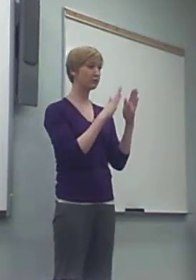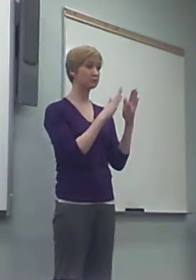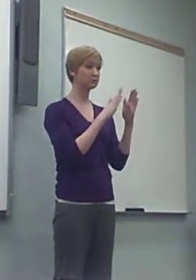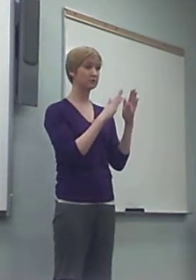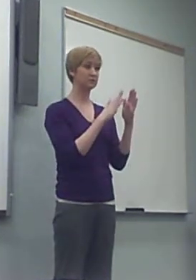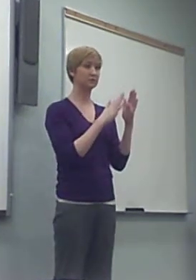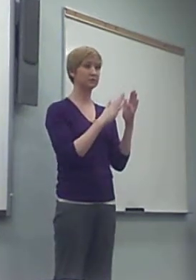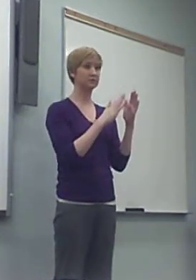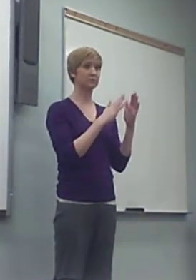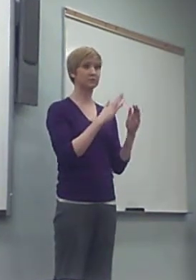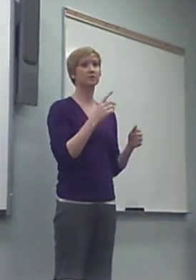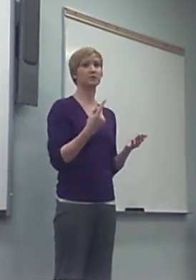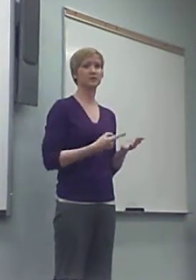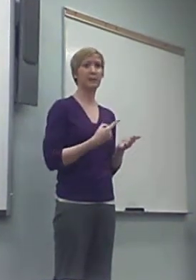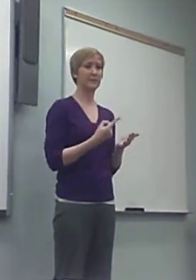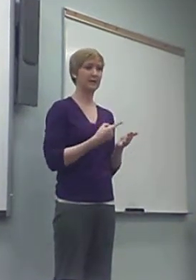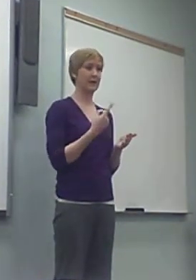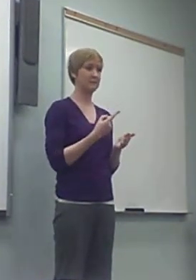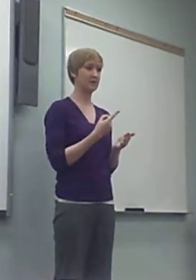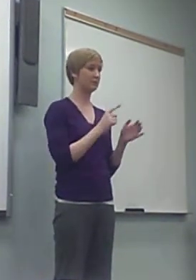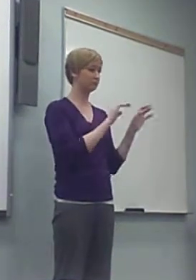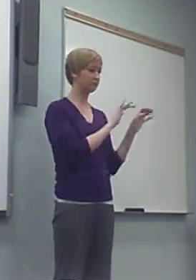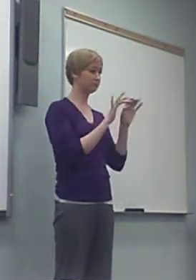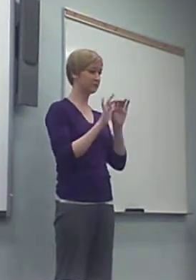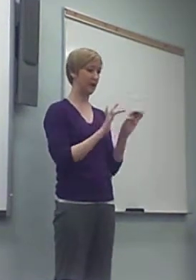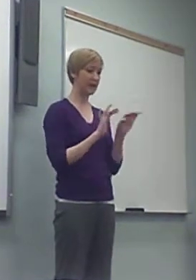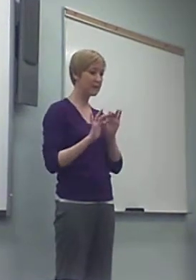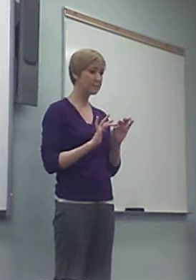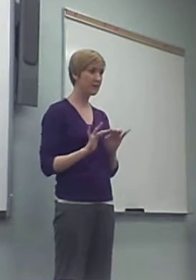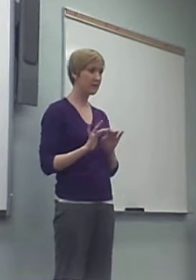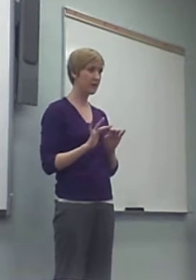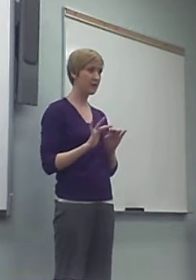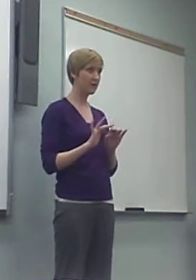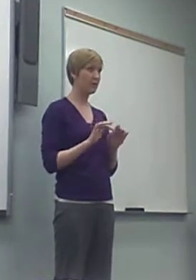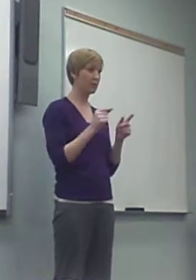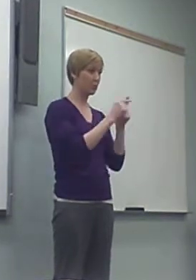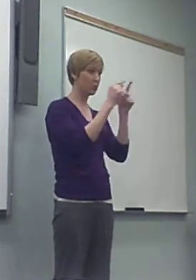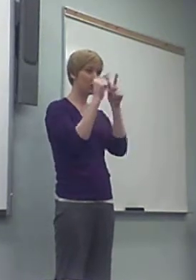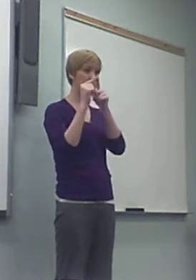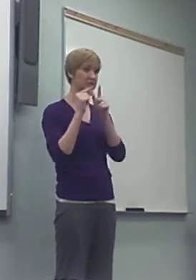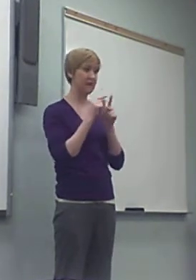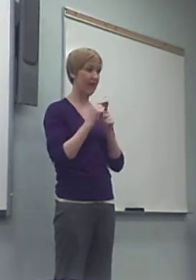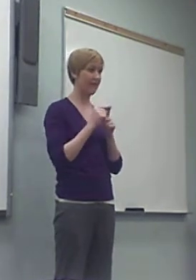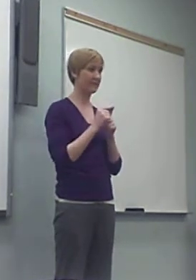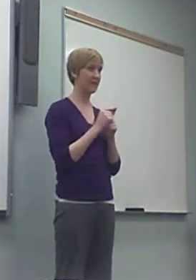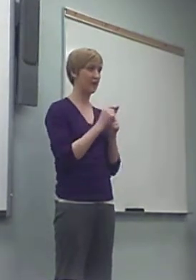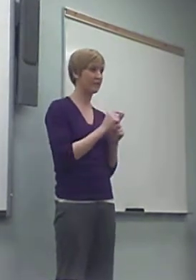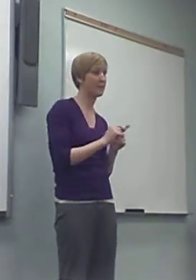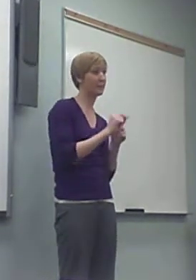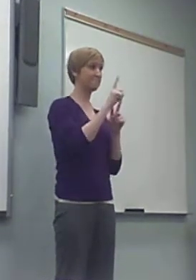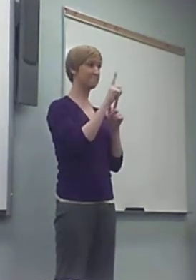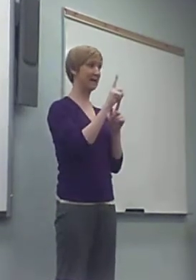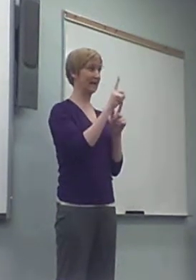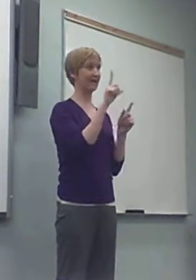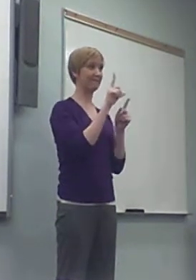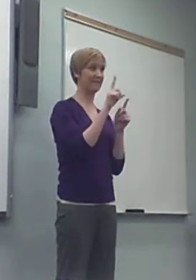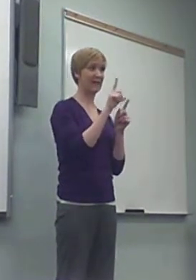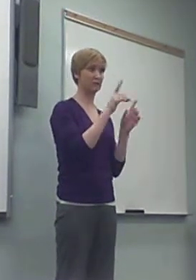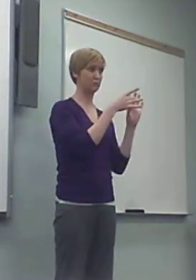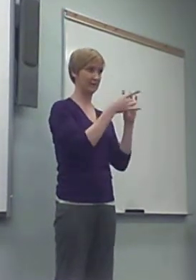typed lyric here, and then I'll have all capital letters of what I want to sign for it, and then the regular lyric, and